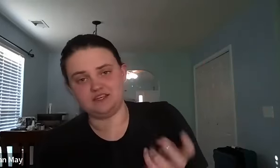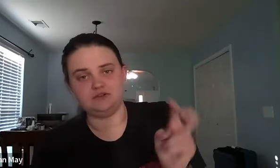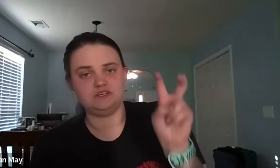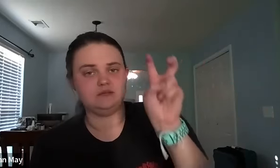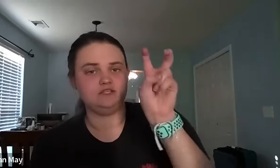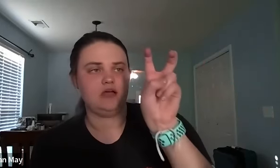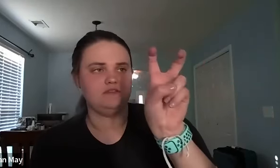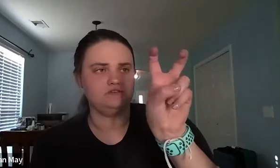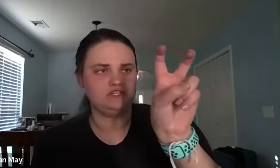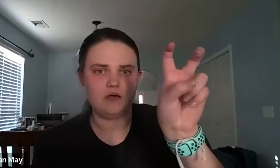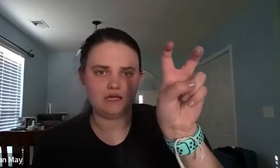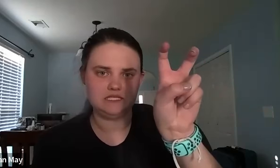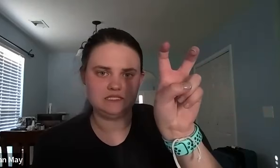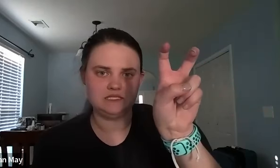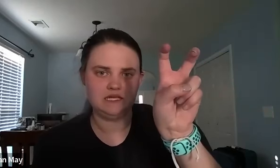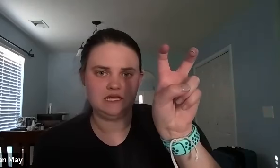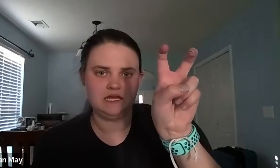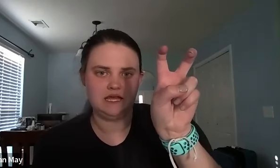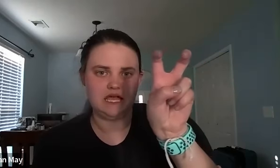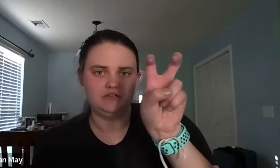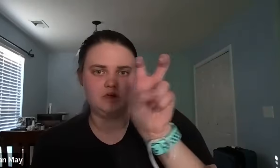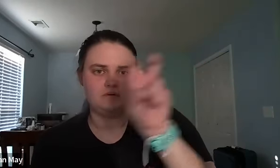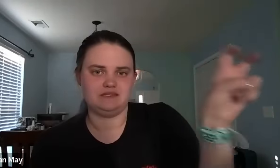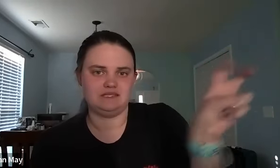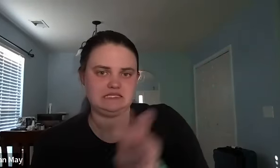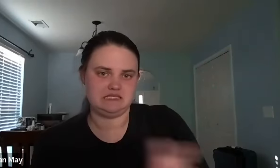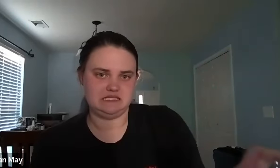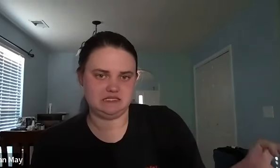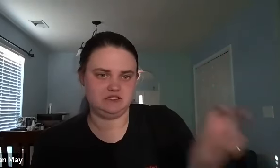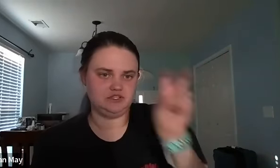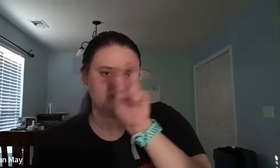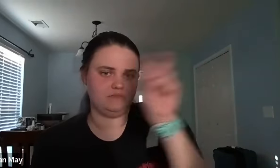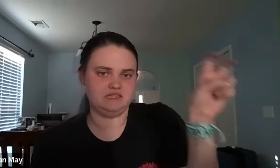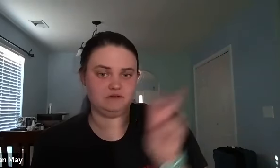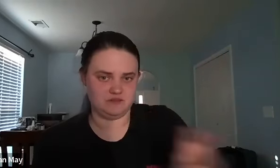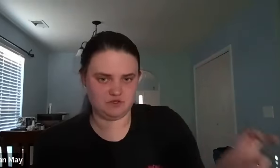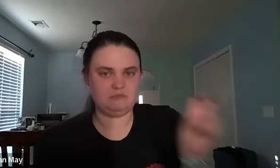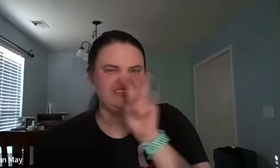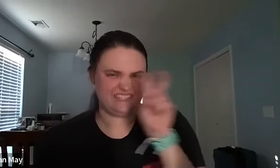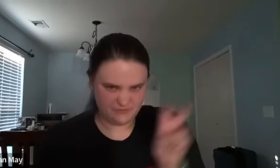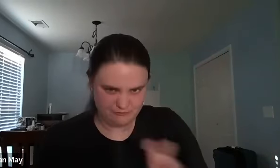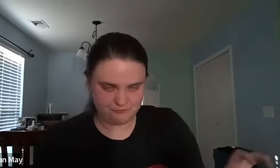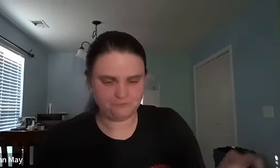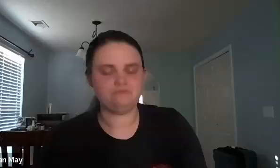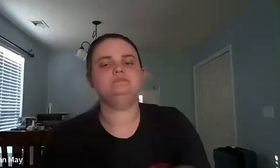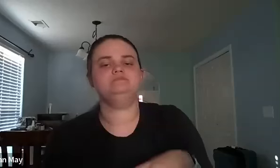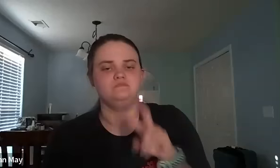cute too, is you have those 2 X's and you go Z. You just make a big Z with them. So pizza. So